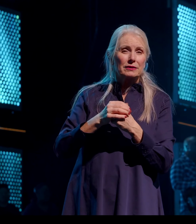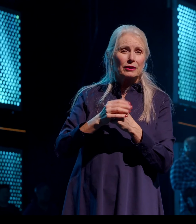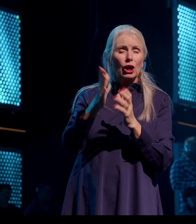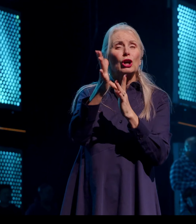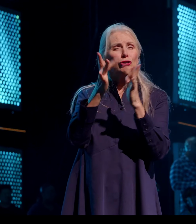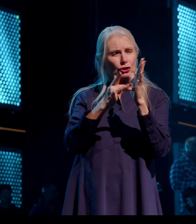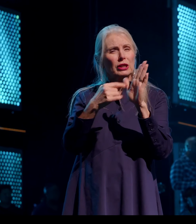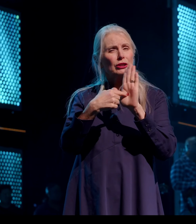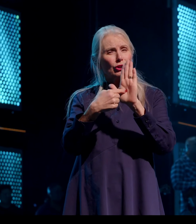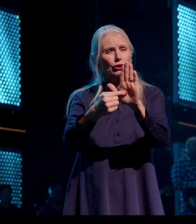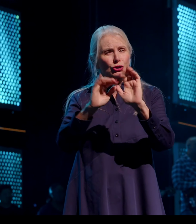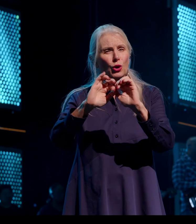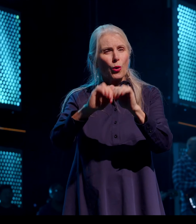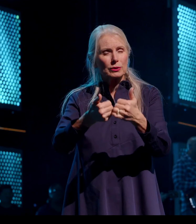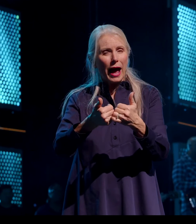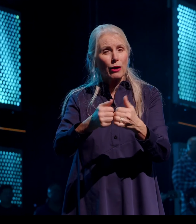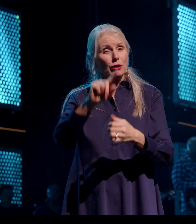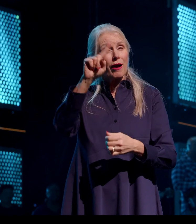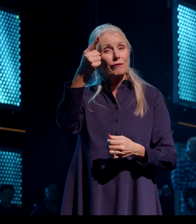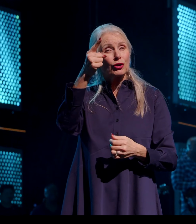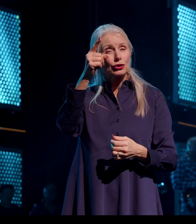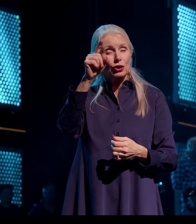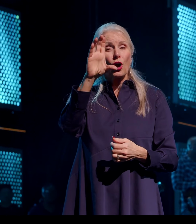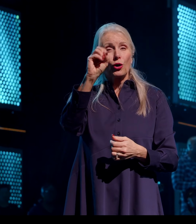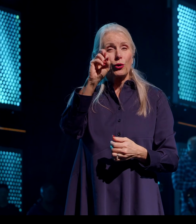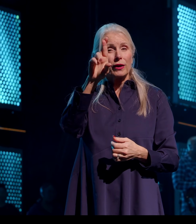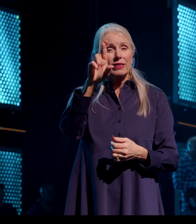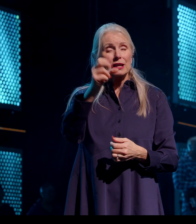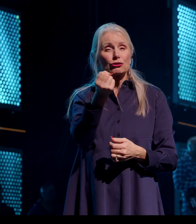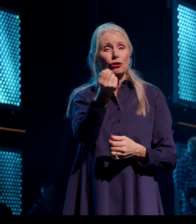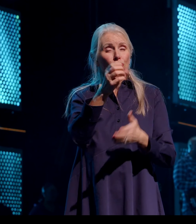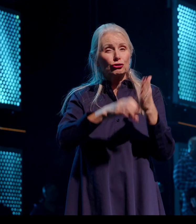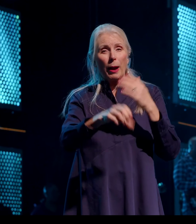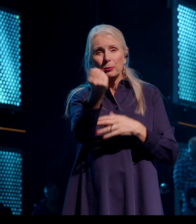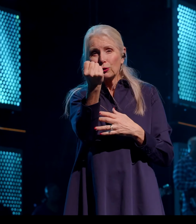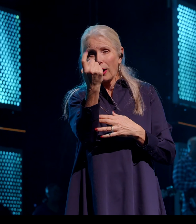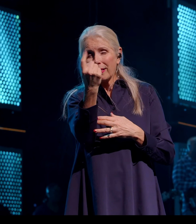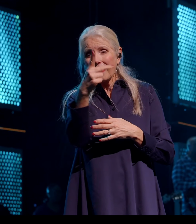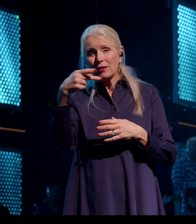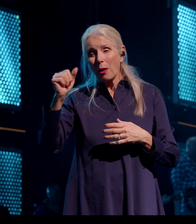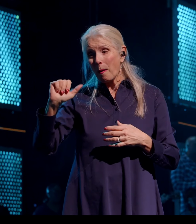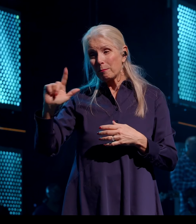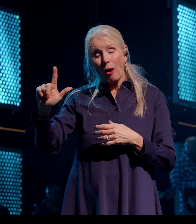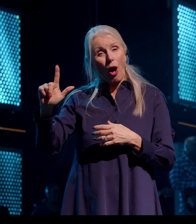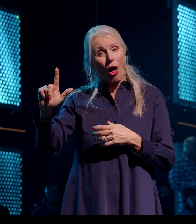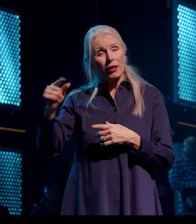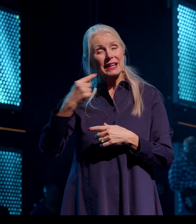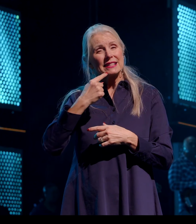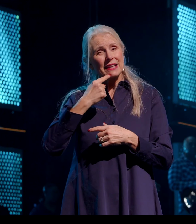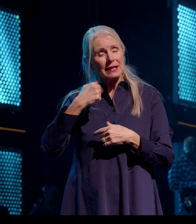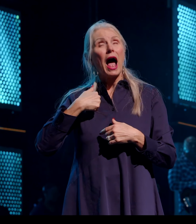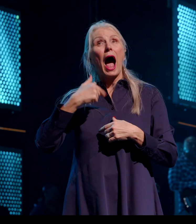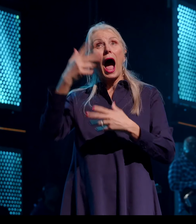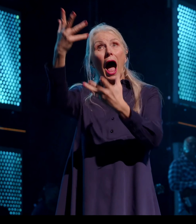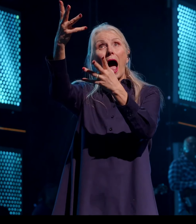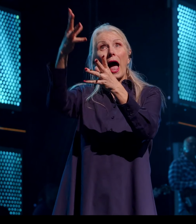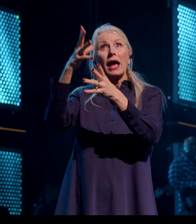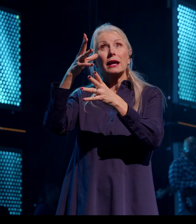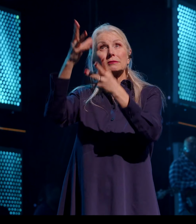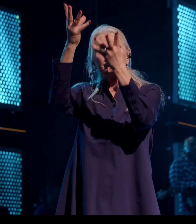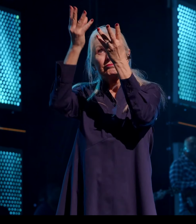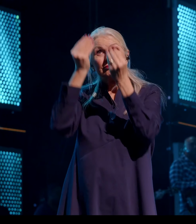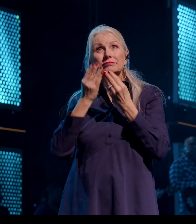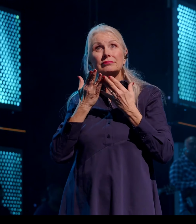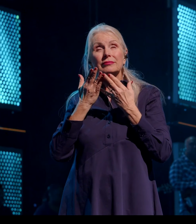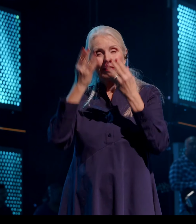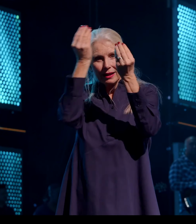how. 1 Corinthians chapter 11, Paul, he says this. He says, for I received from the Lord what I also delivered to you.